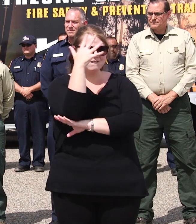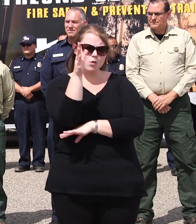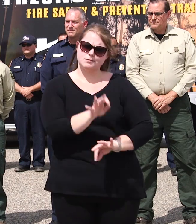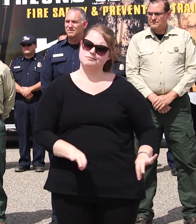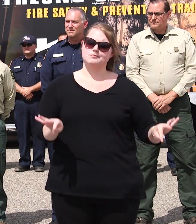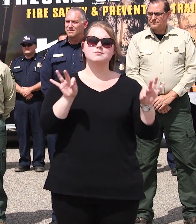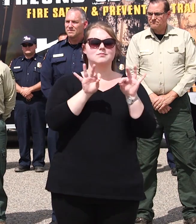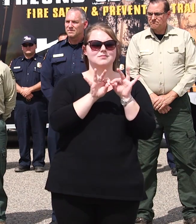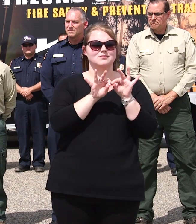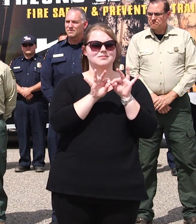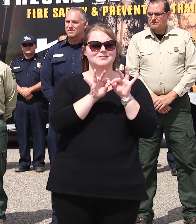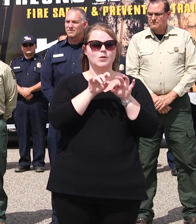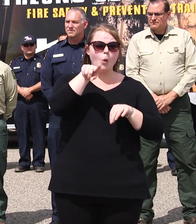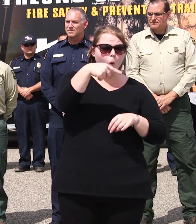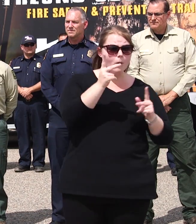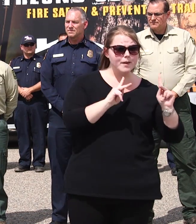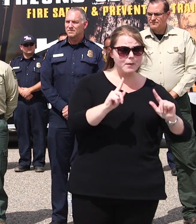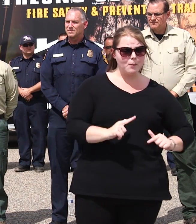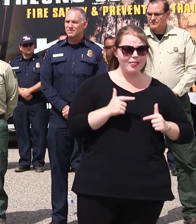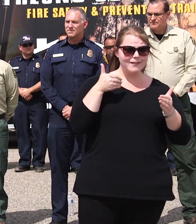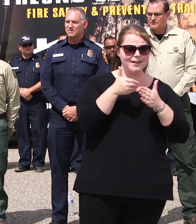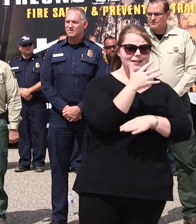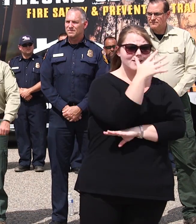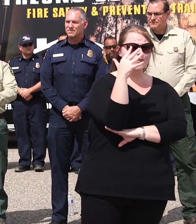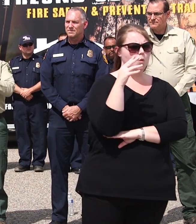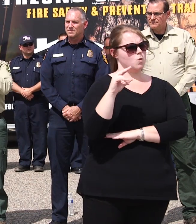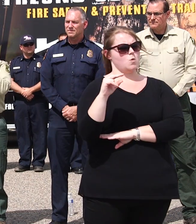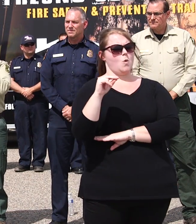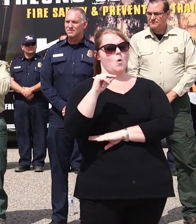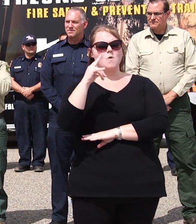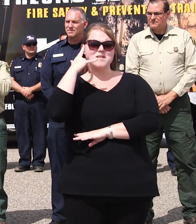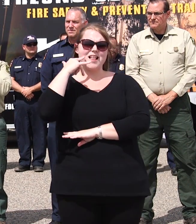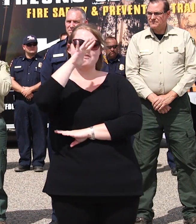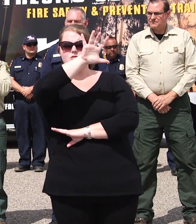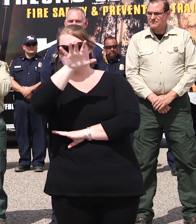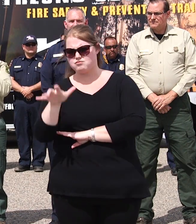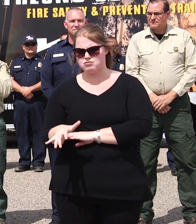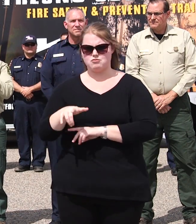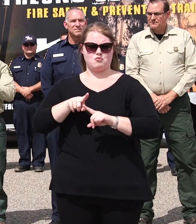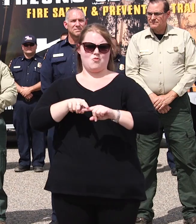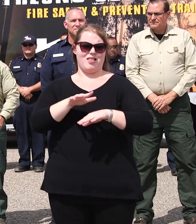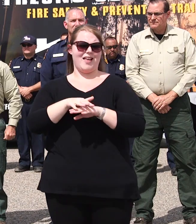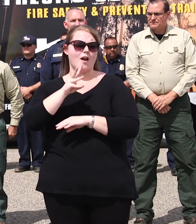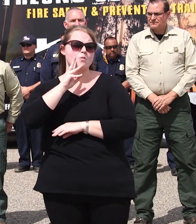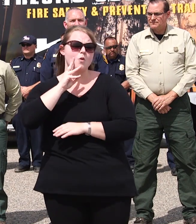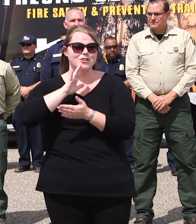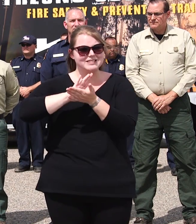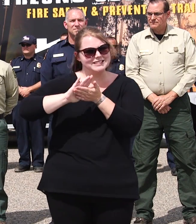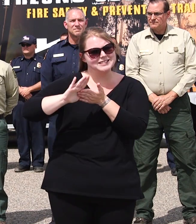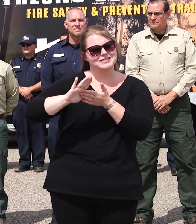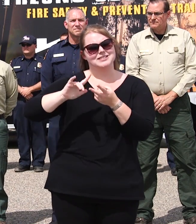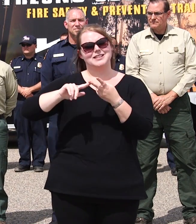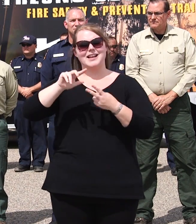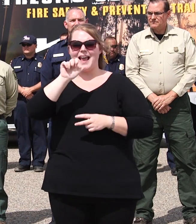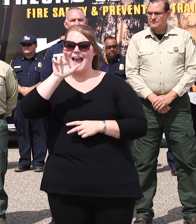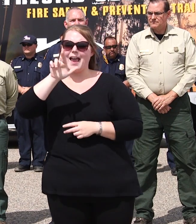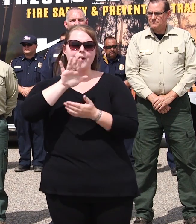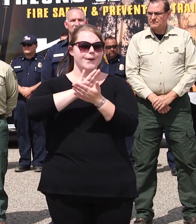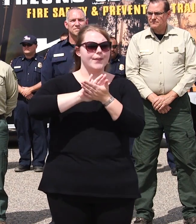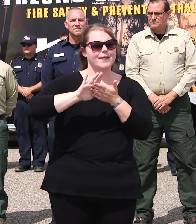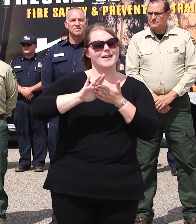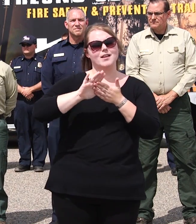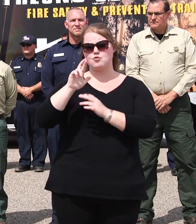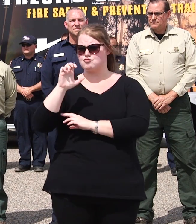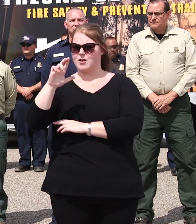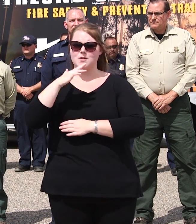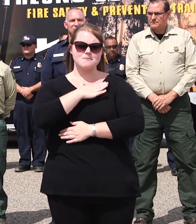to those living in and around those forests, but to all Californians who rely on clean water, clean air, recreational